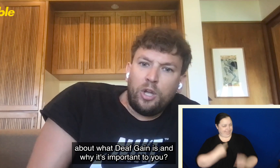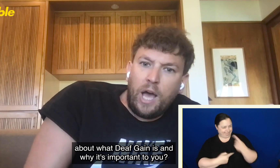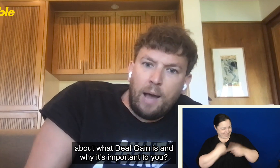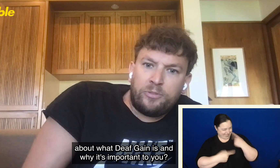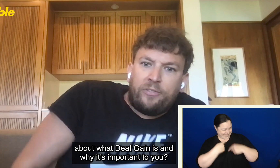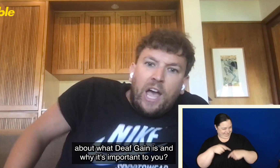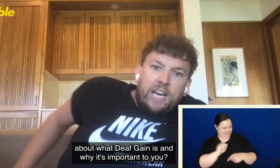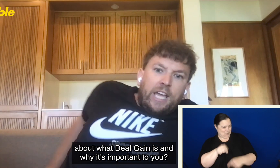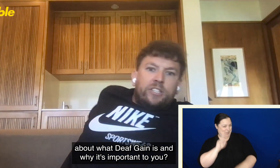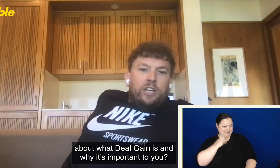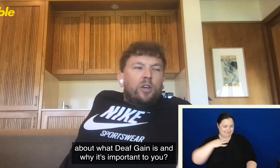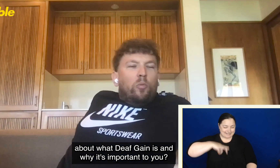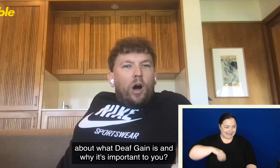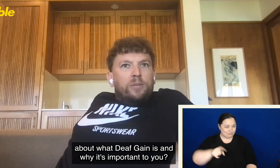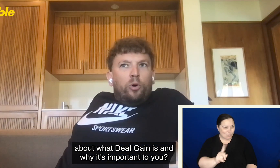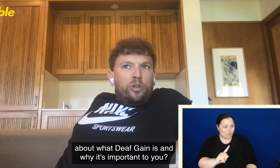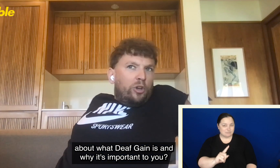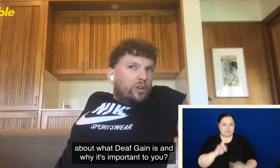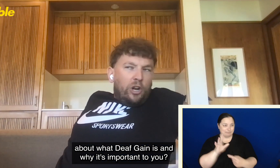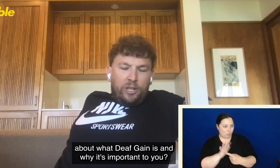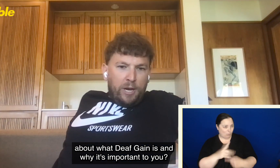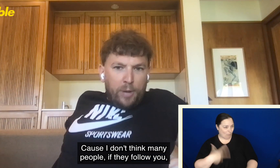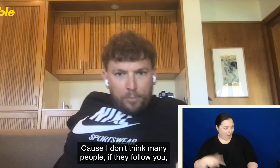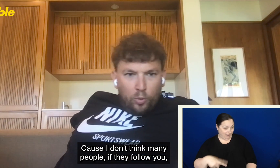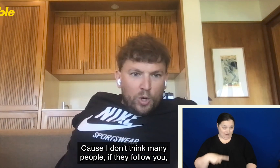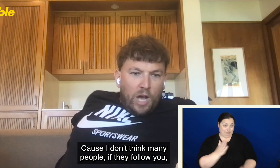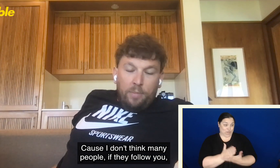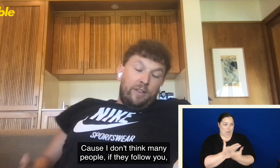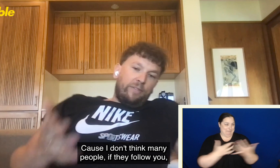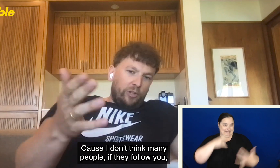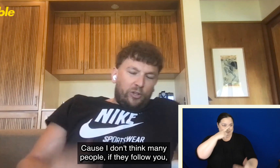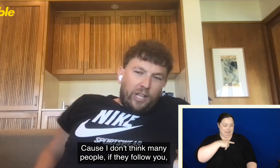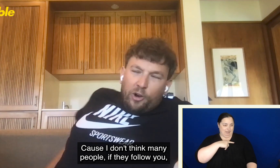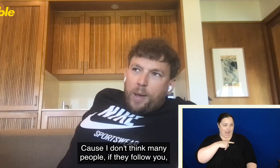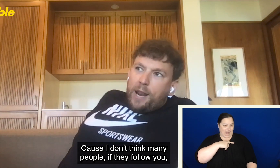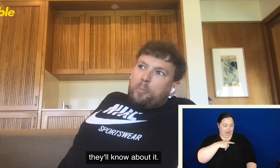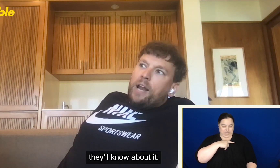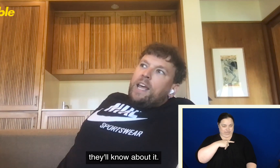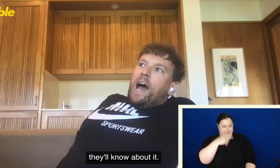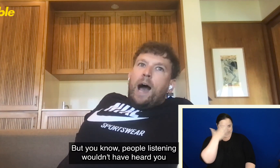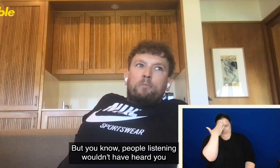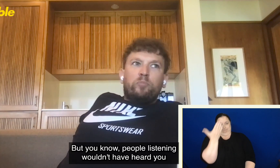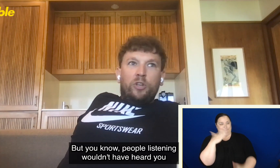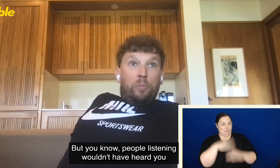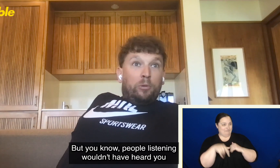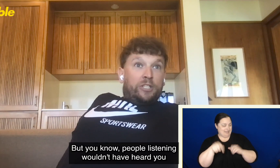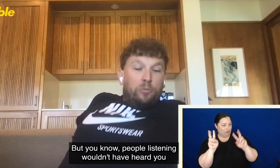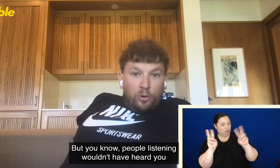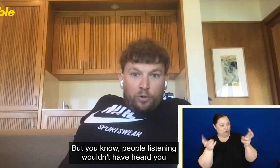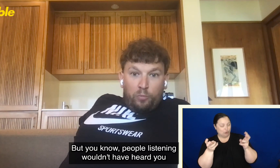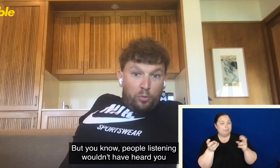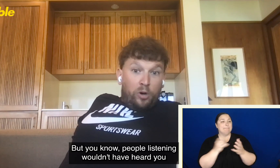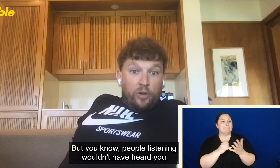what deaf gain is and why it's important to you? Because I don't think many people, if they follow you, they know about it. But, people